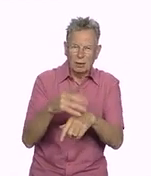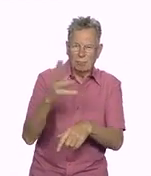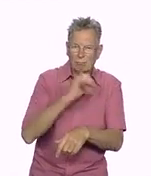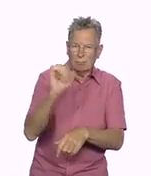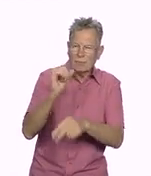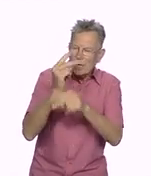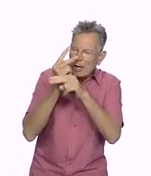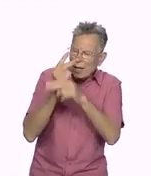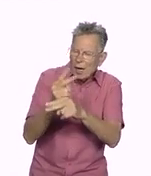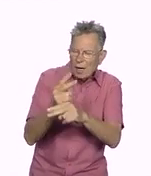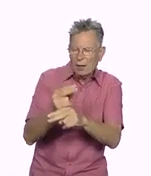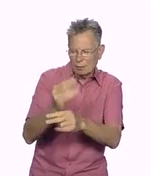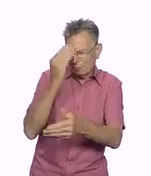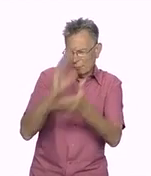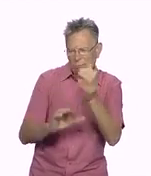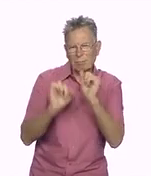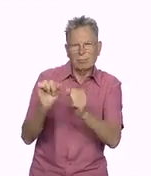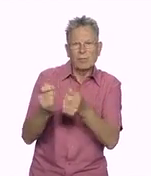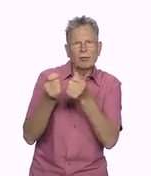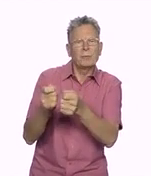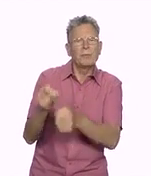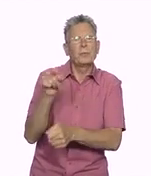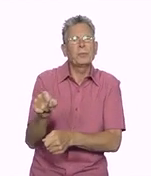is outside their expertise.